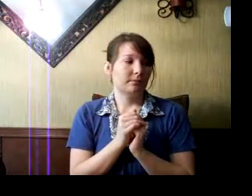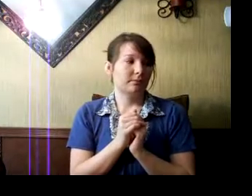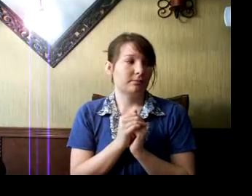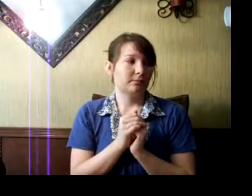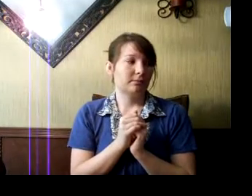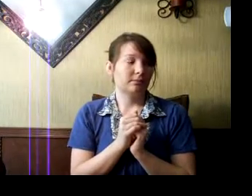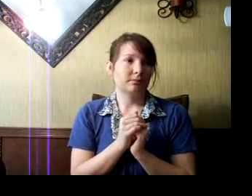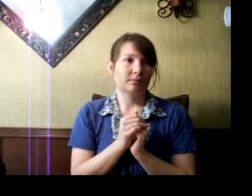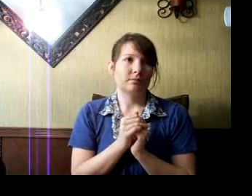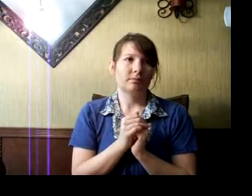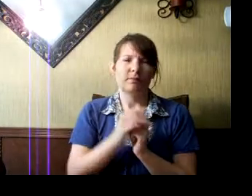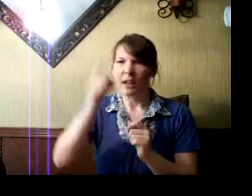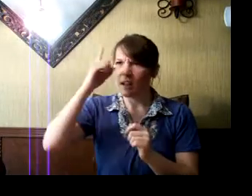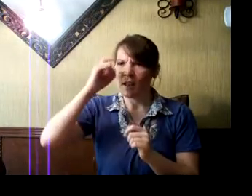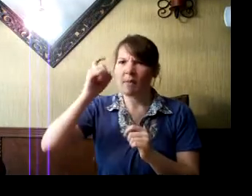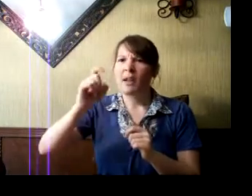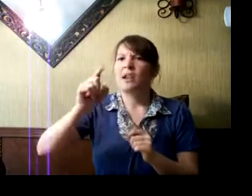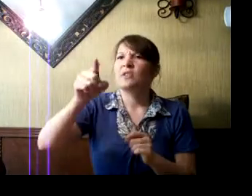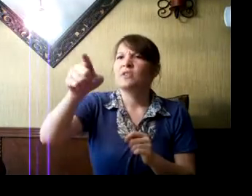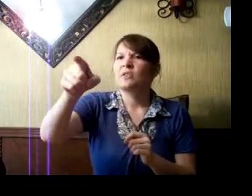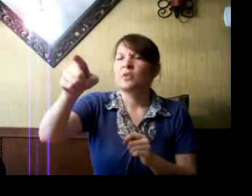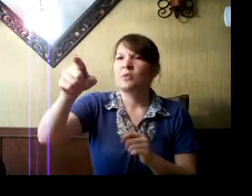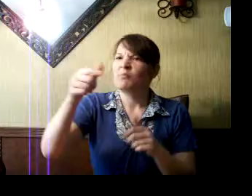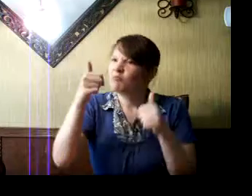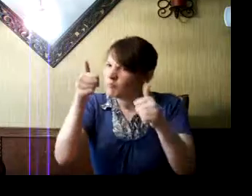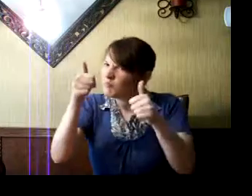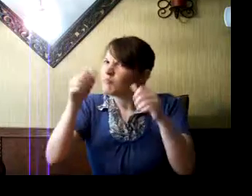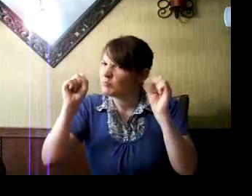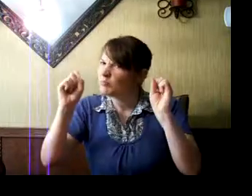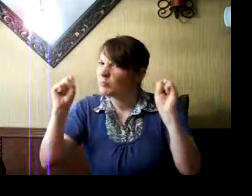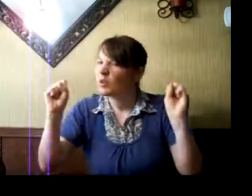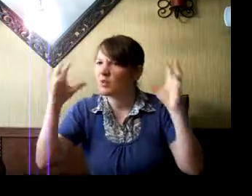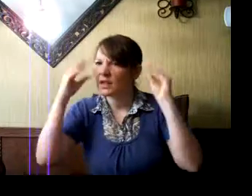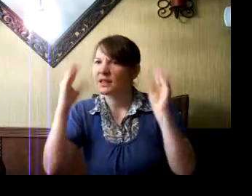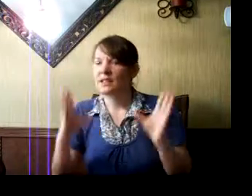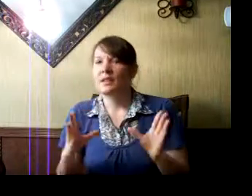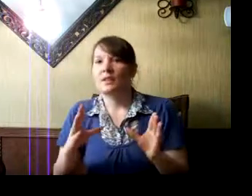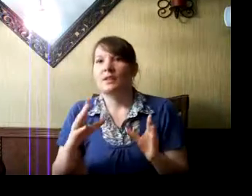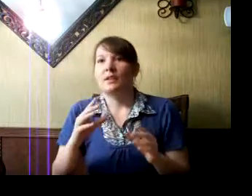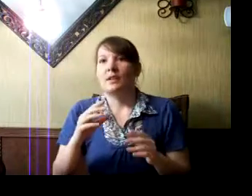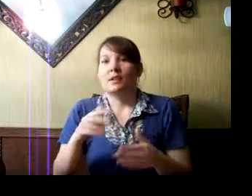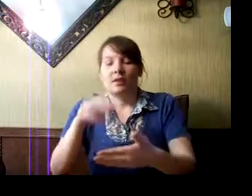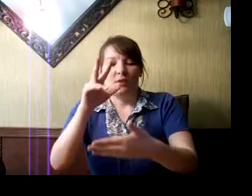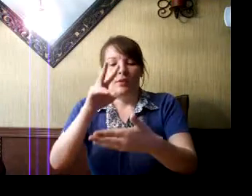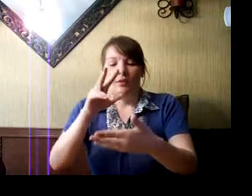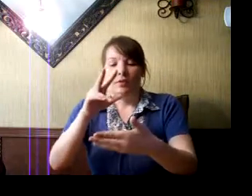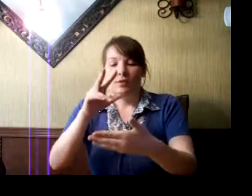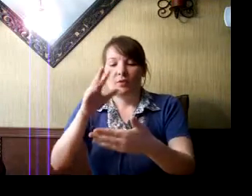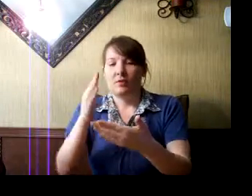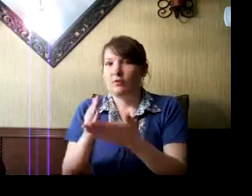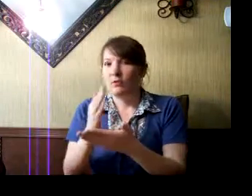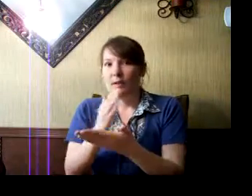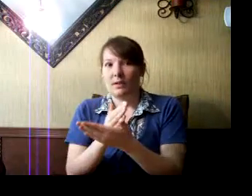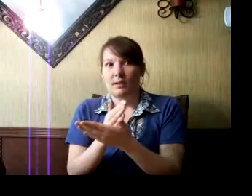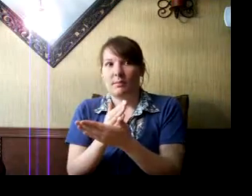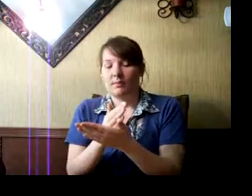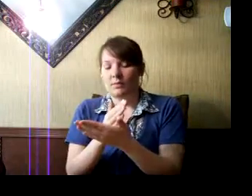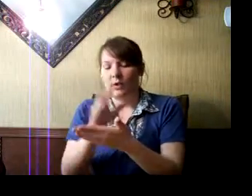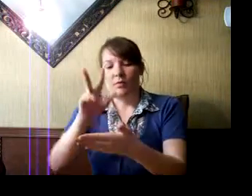you were a good social studies teacher. You told yourself, well, reading is a significant part of my curriculum. Students still